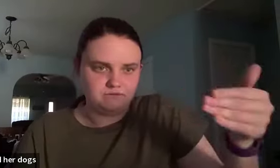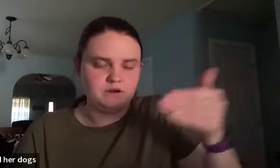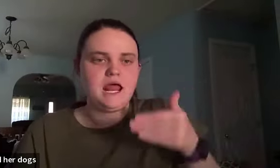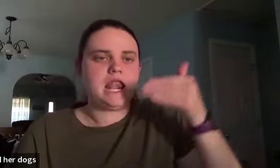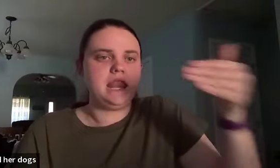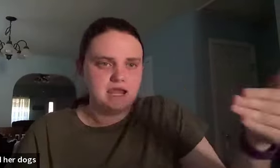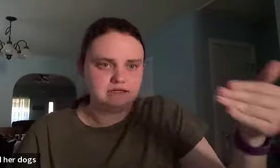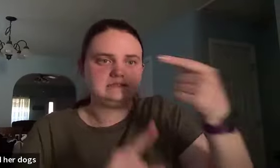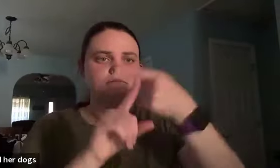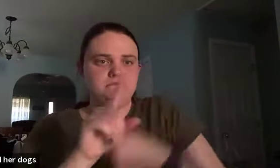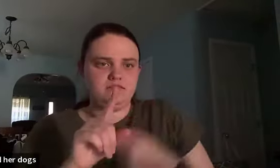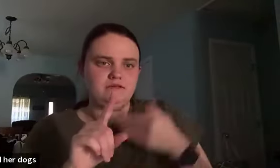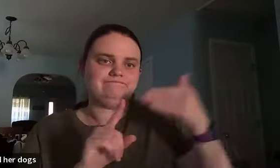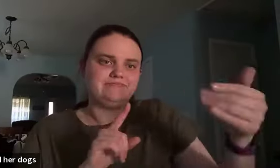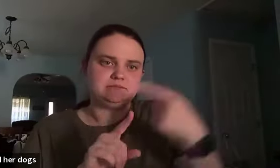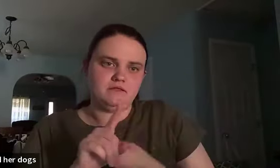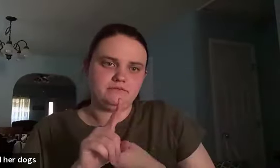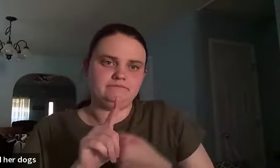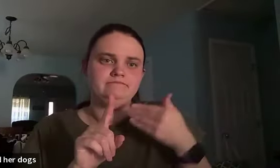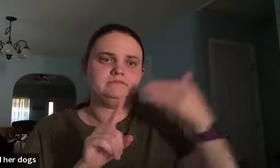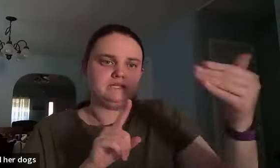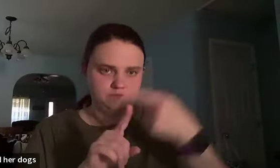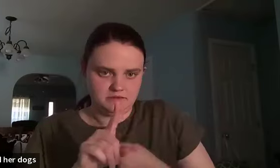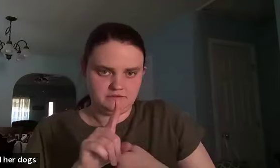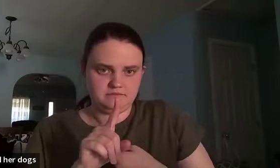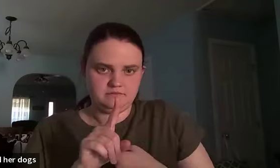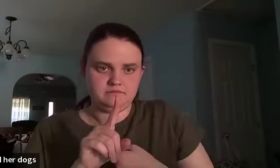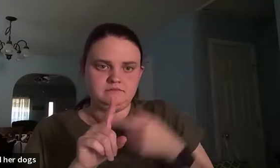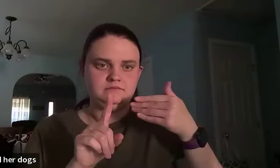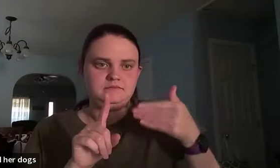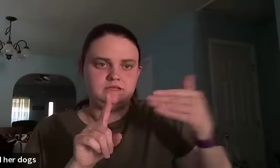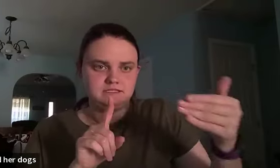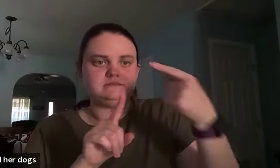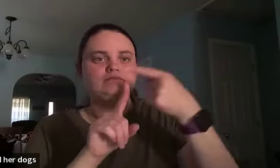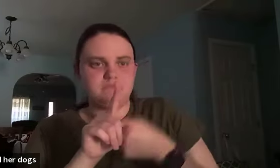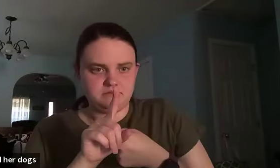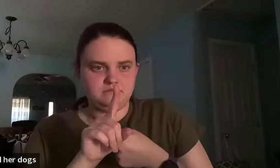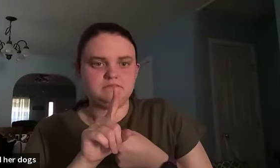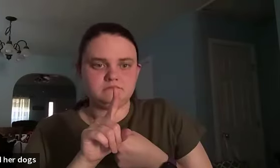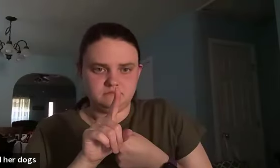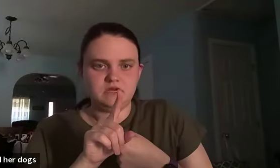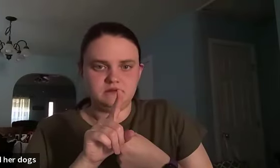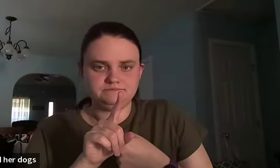it forward next month, next month, next month, next month. Okay?